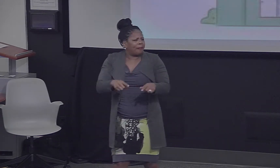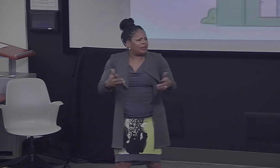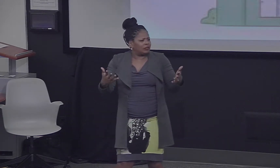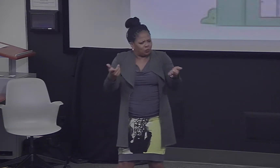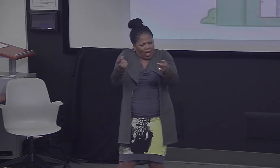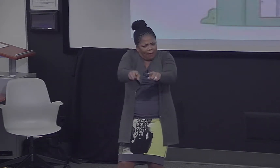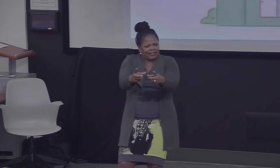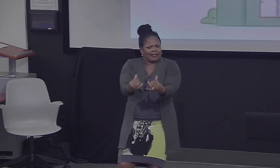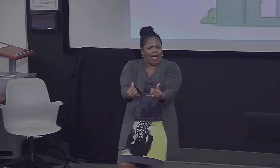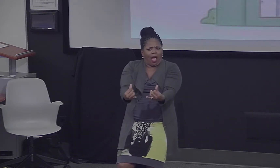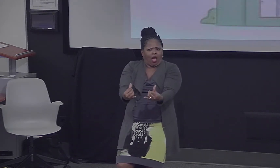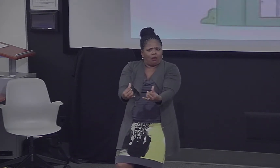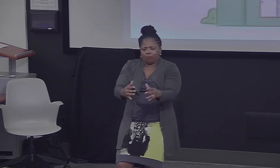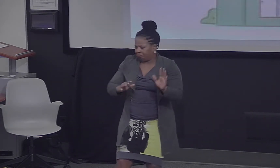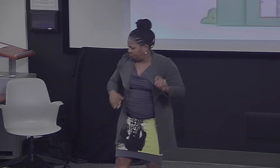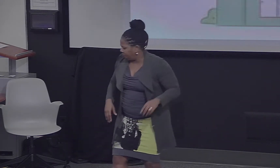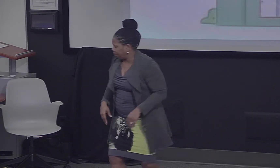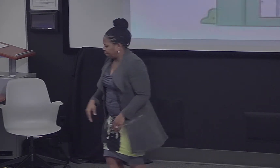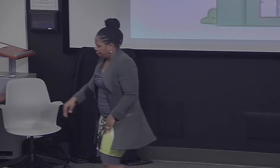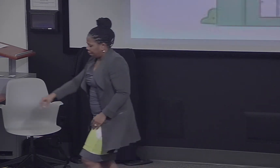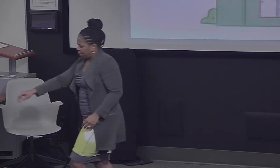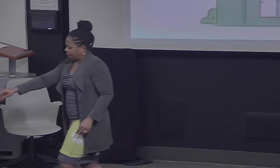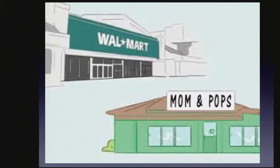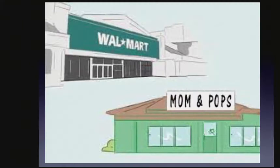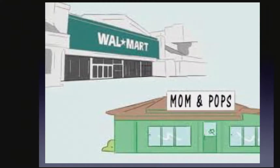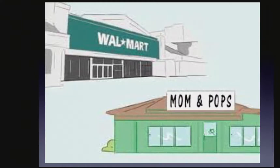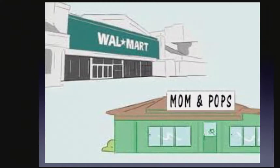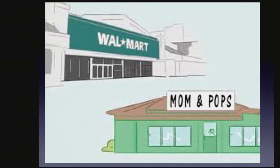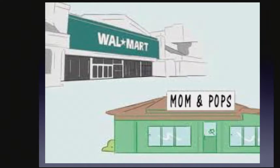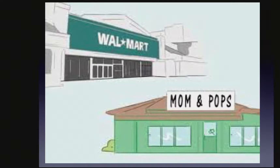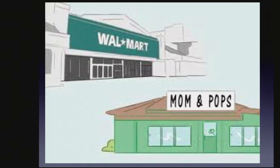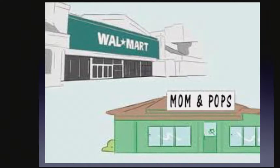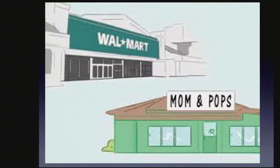interpreter gets placed on a job, in that gap right in there, what's actually happening?